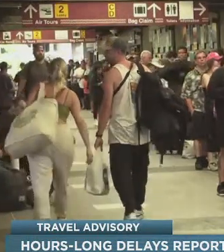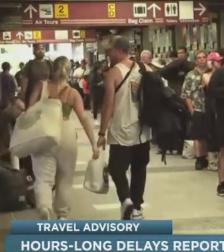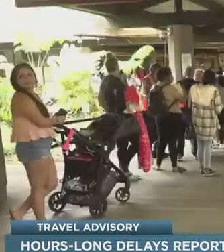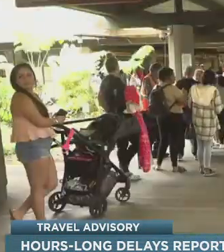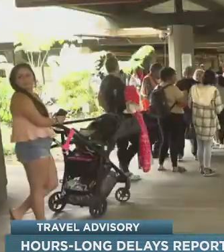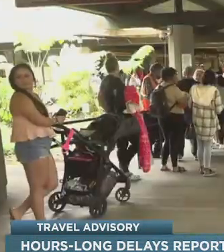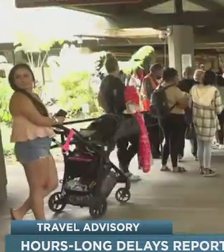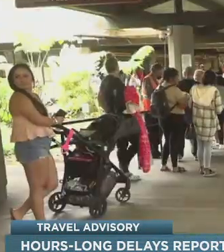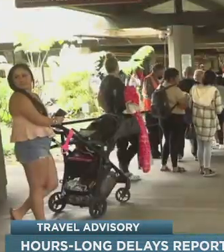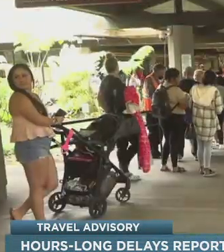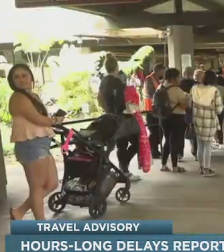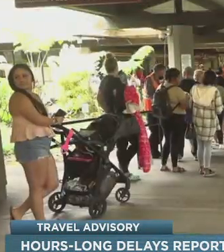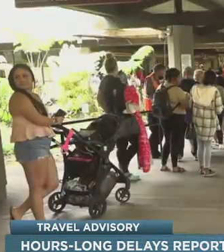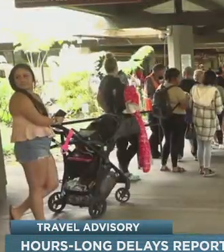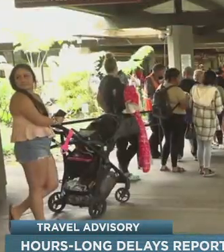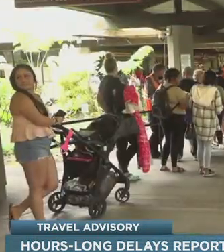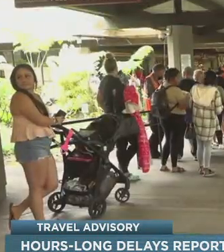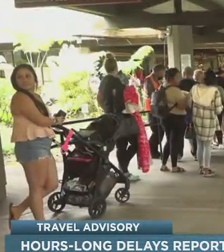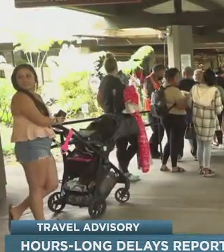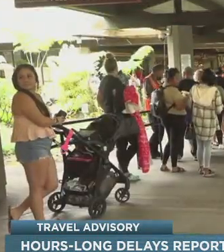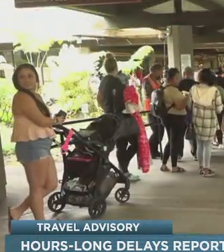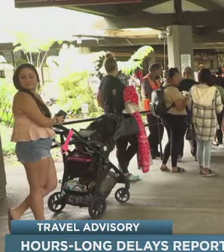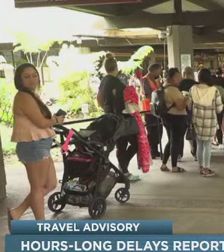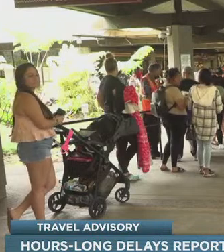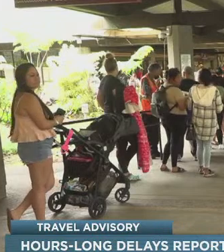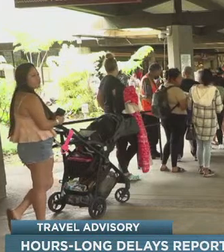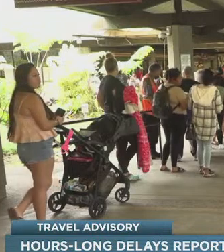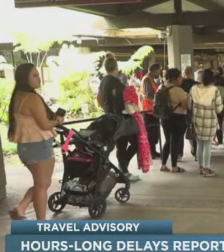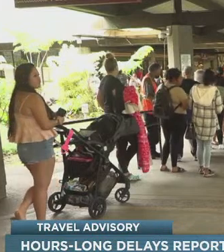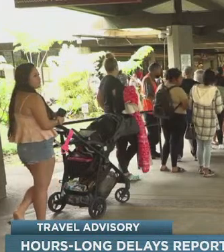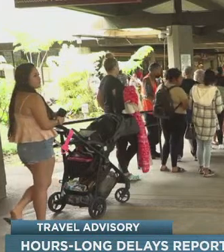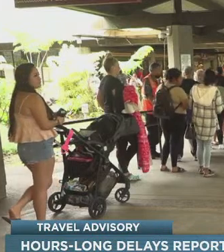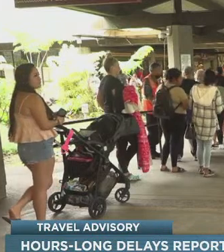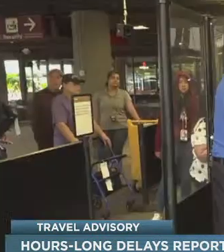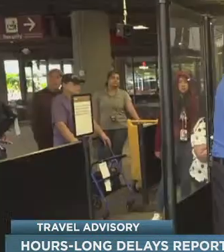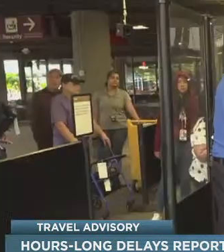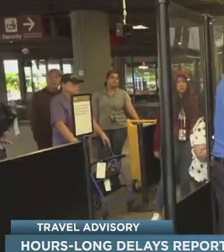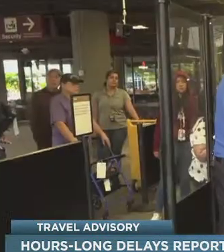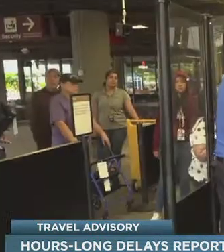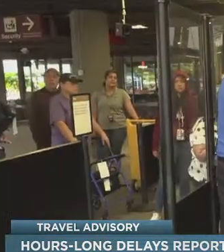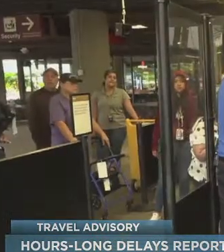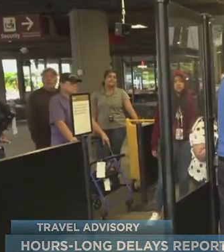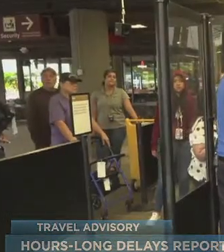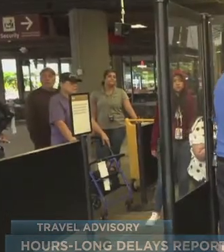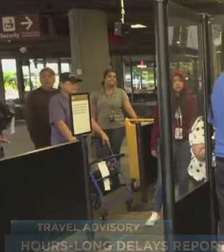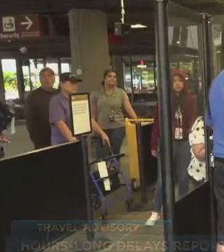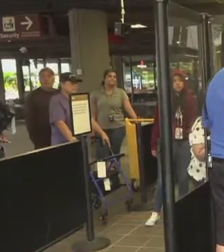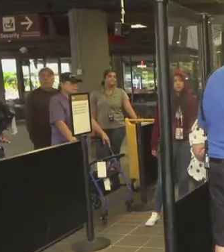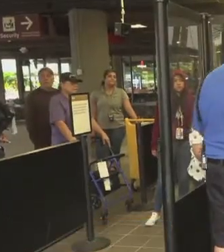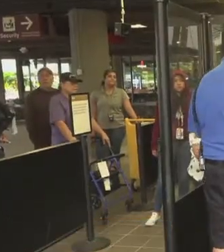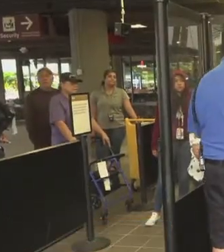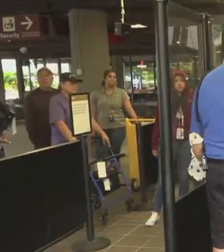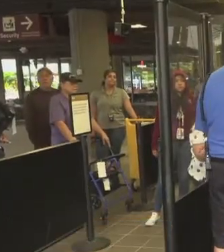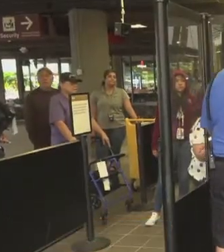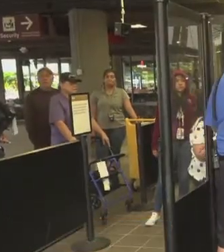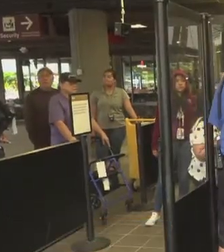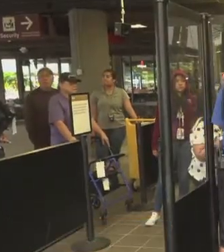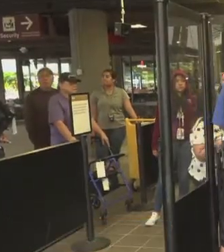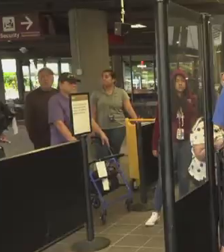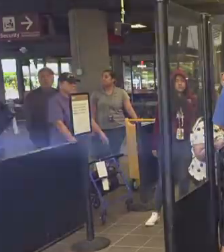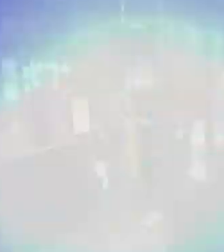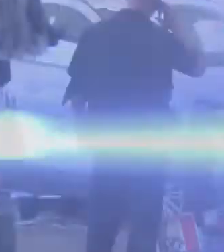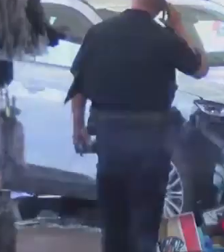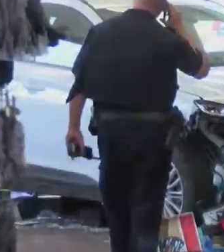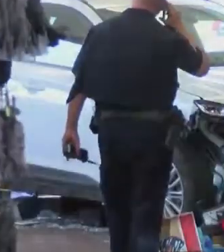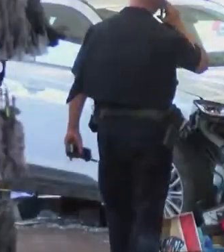today. They're urging travelers to arrive as early as 3 hours prior to the flight departure time. Also, consider checking your